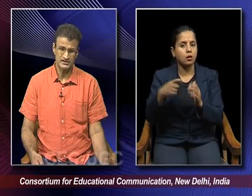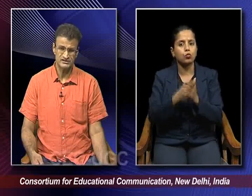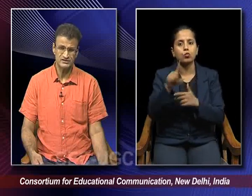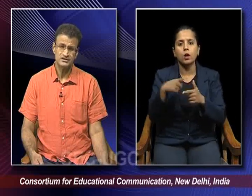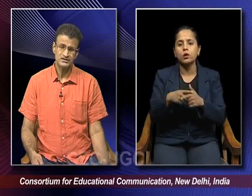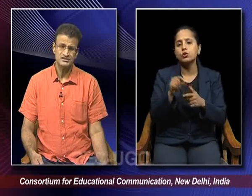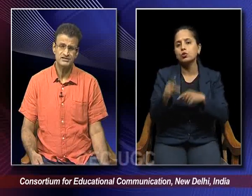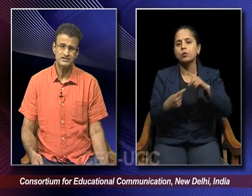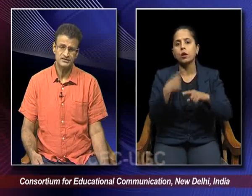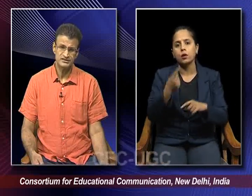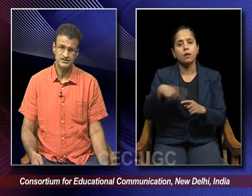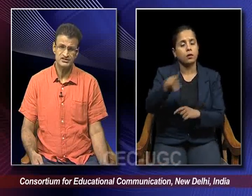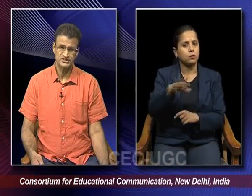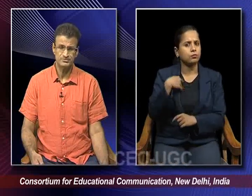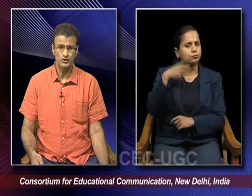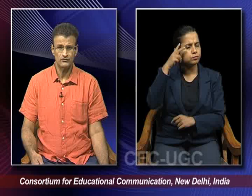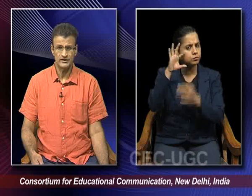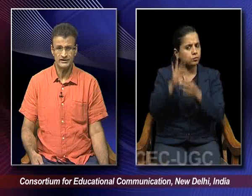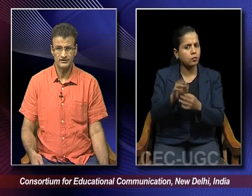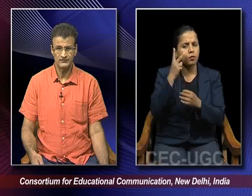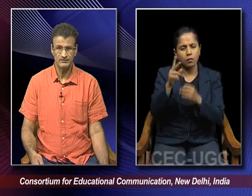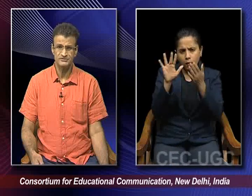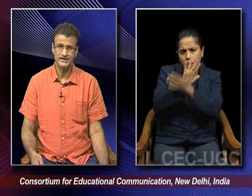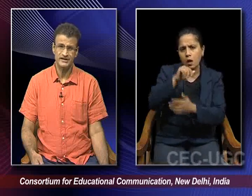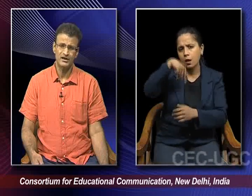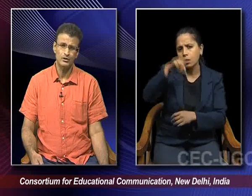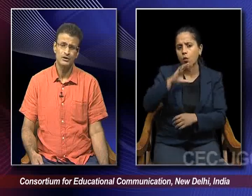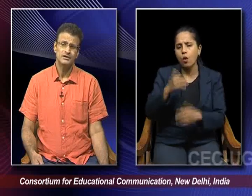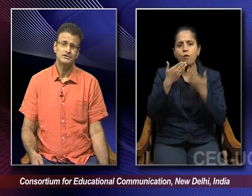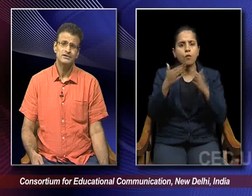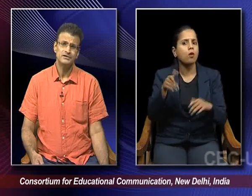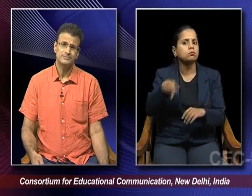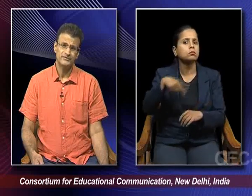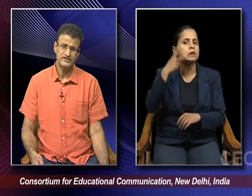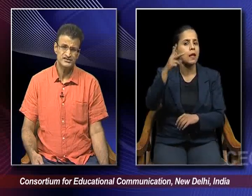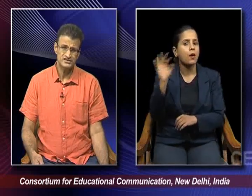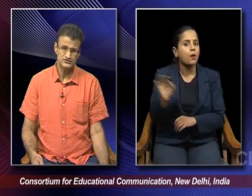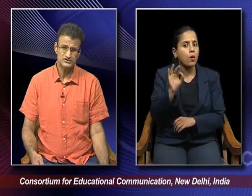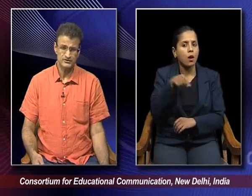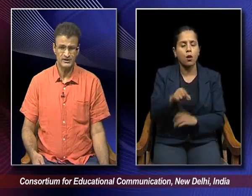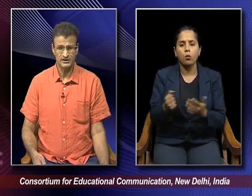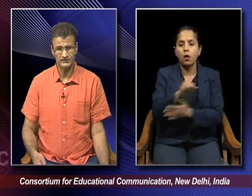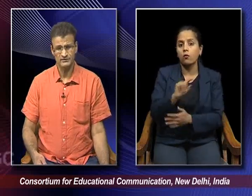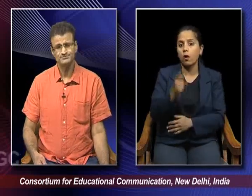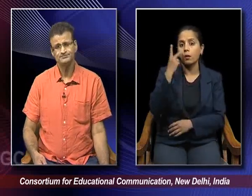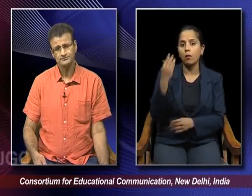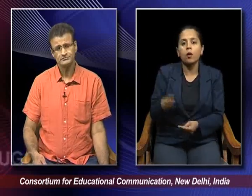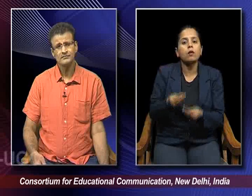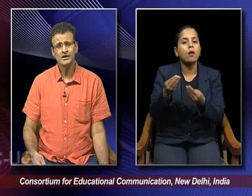regarding concerning the censorship of the Indian films, and how the preferences which were being